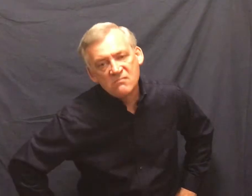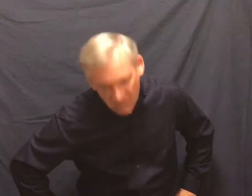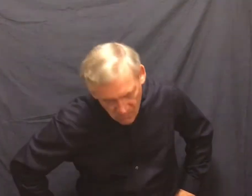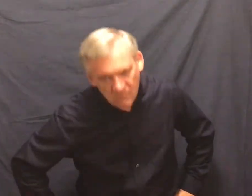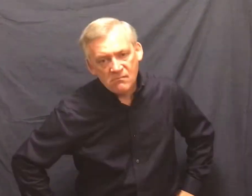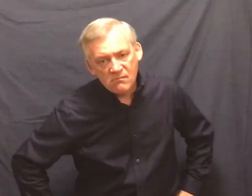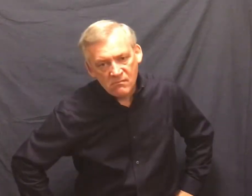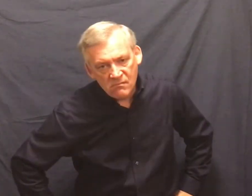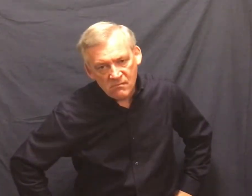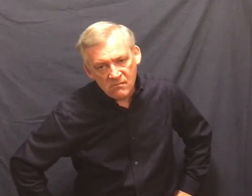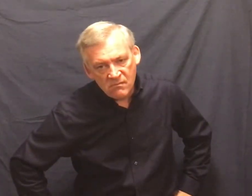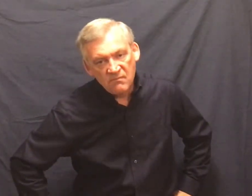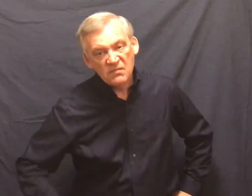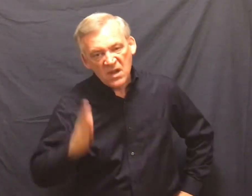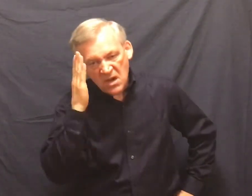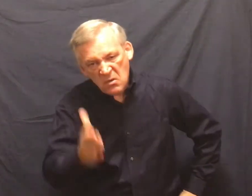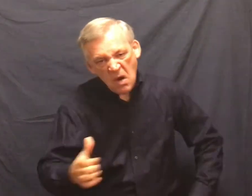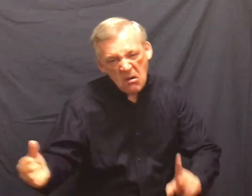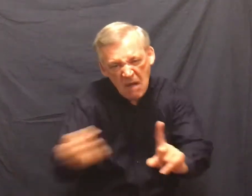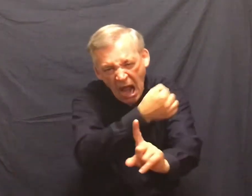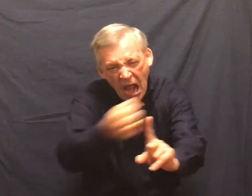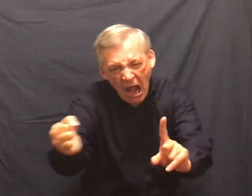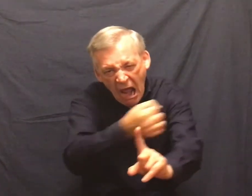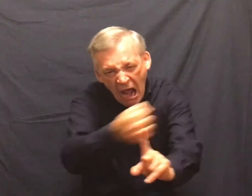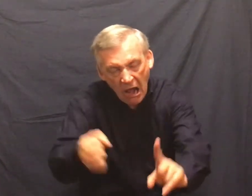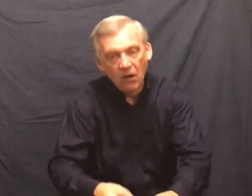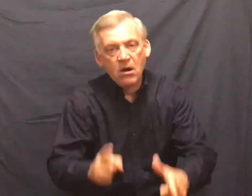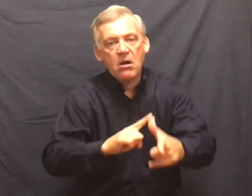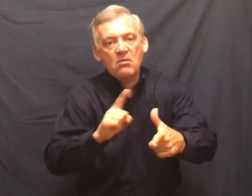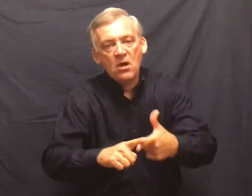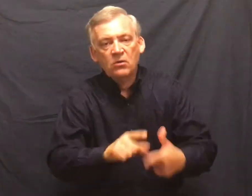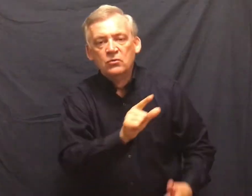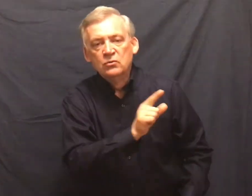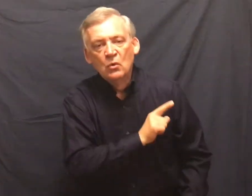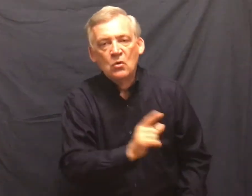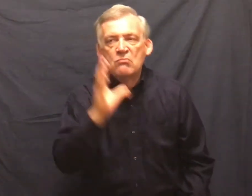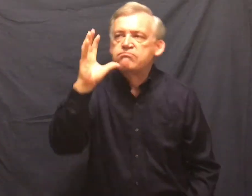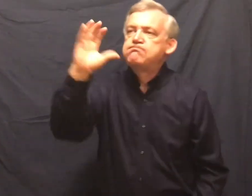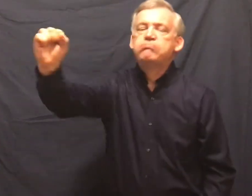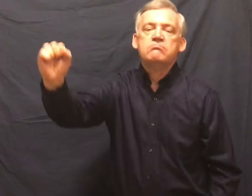He's gonna beat the heck out of you and then go away and leave you. He